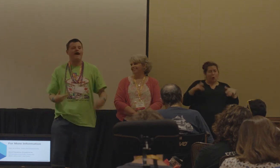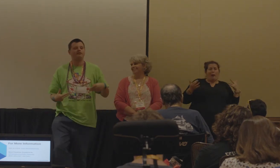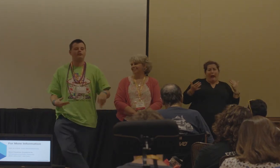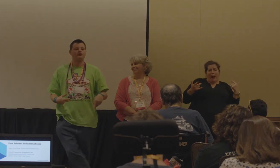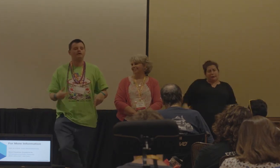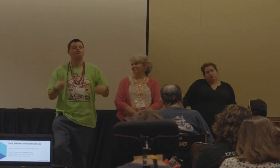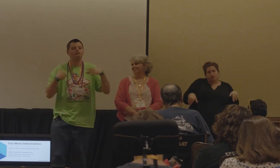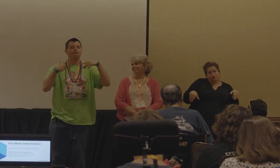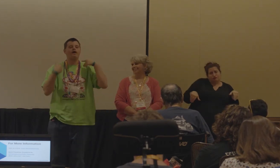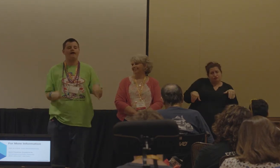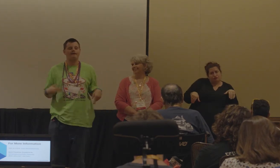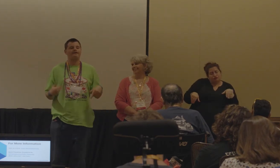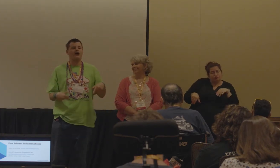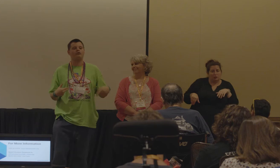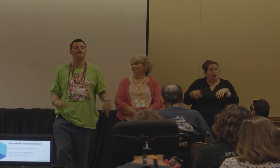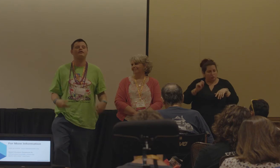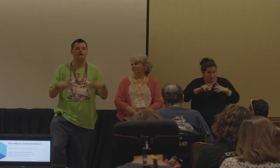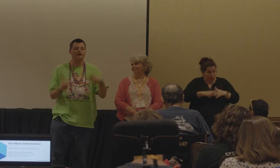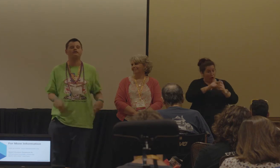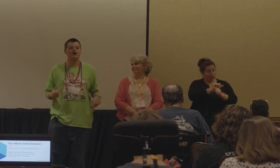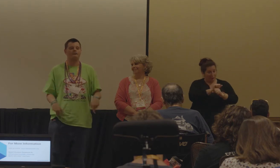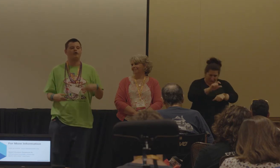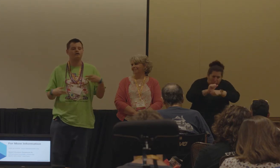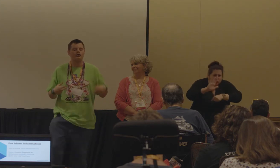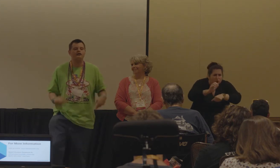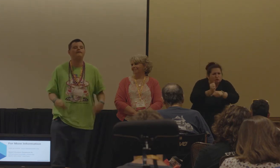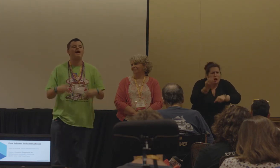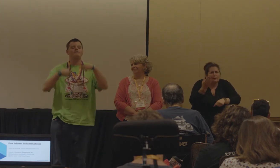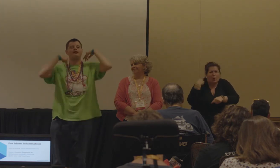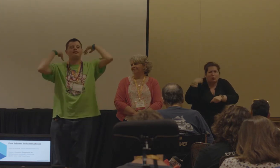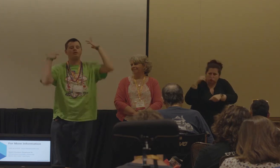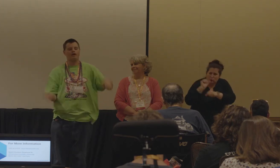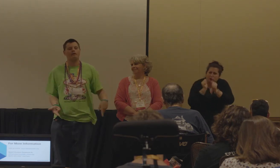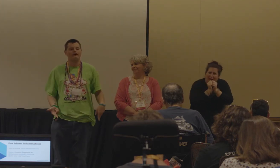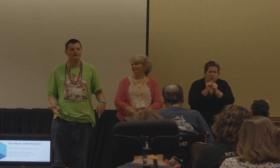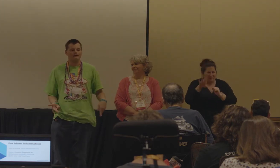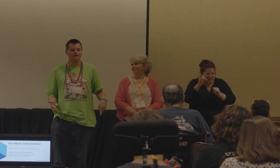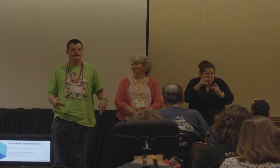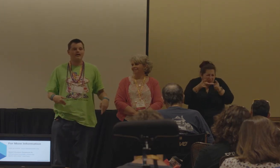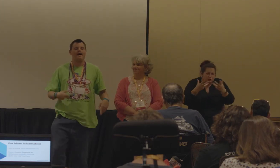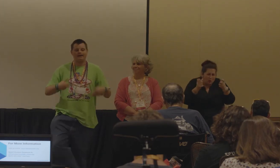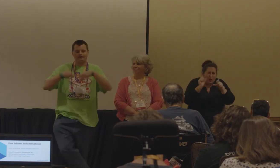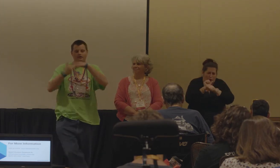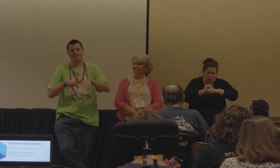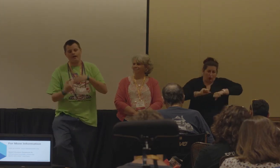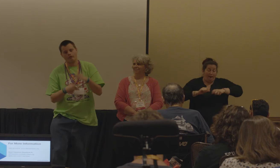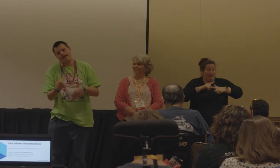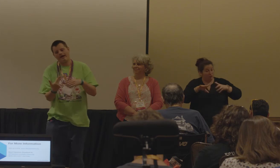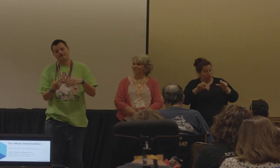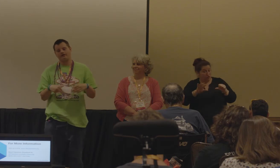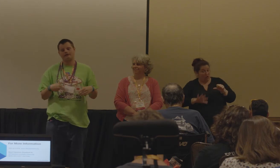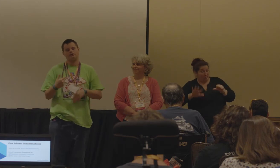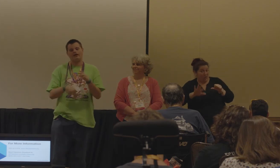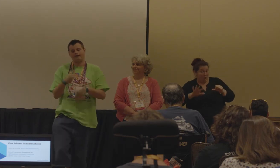wait. You have to, if you get a job, you have to work with your job coach to find places you want to work. And then it took